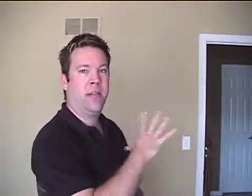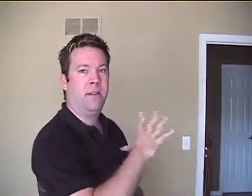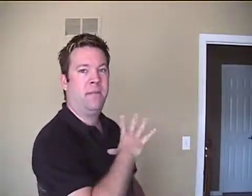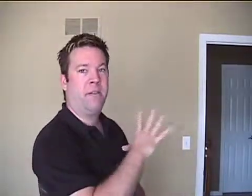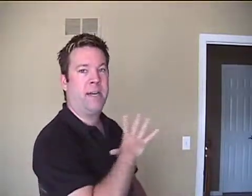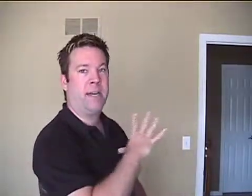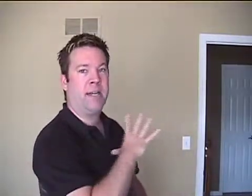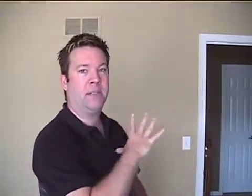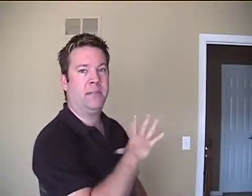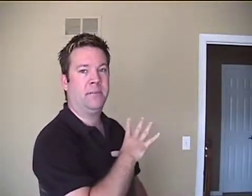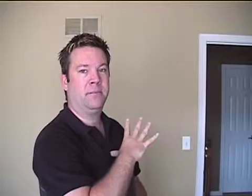Fine.